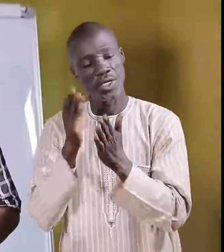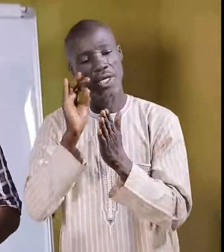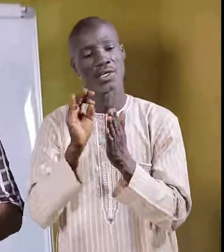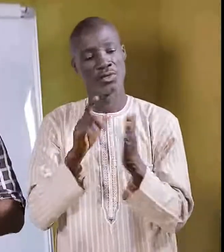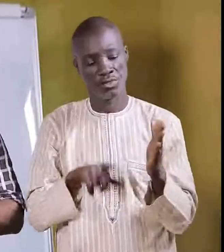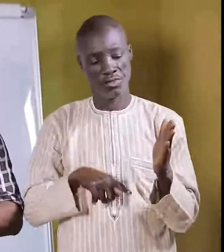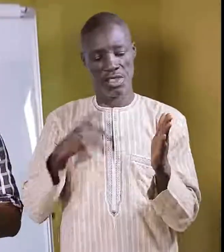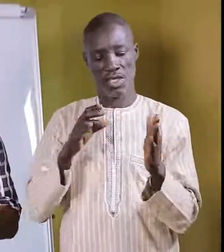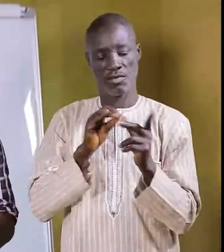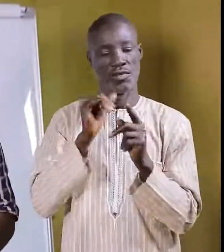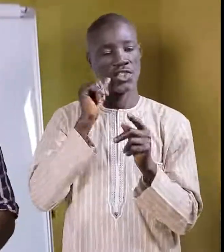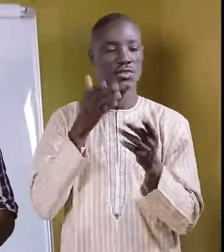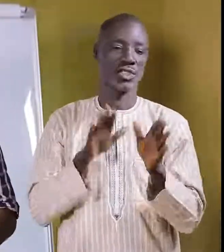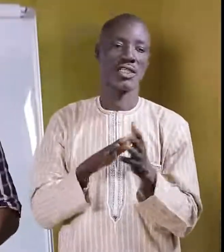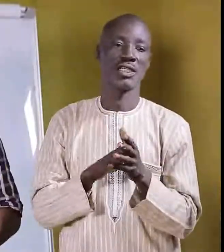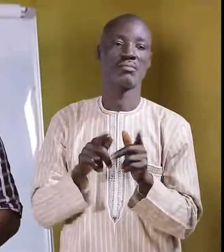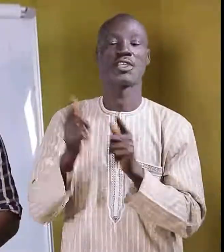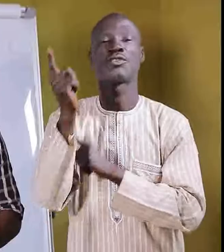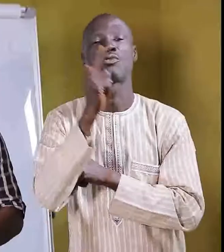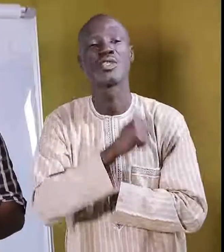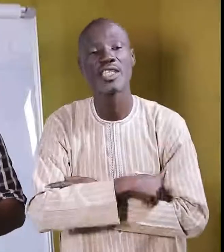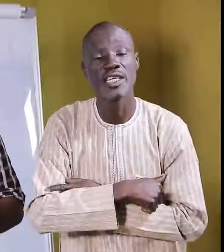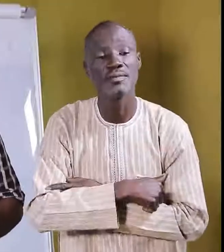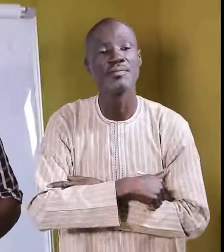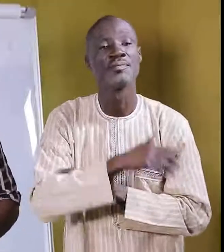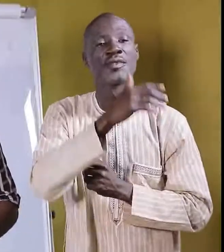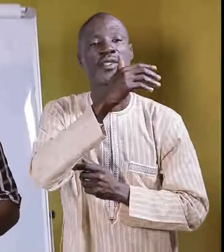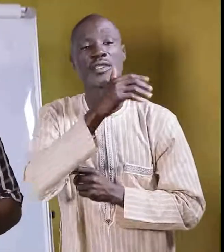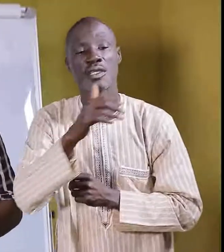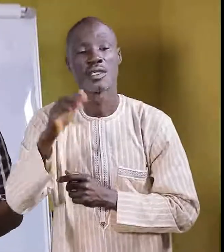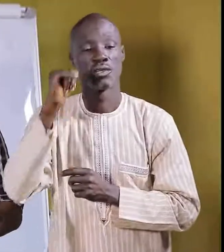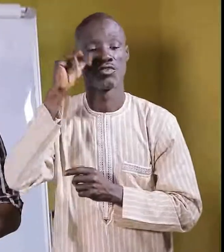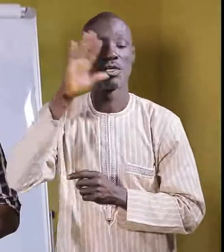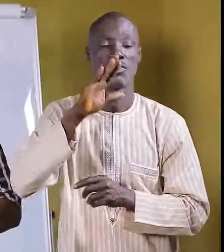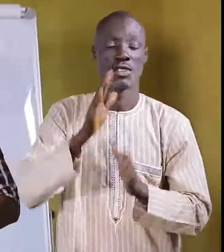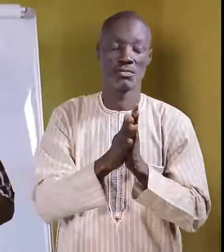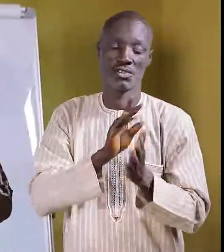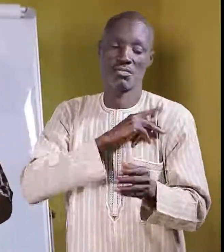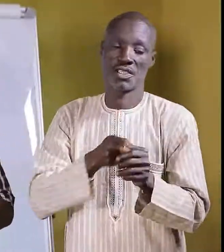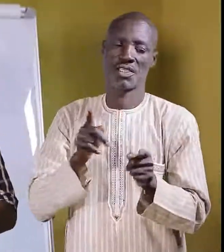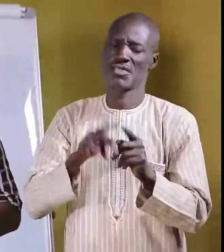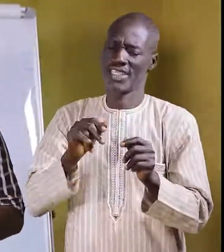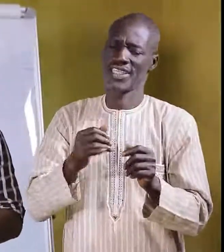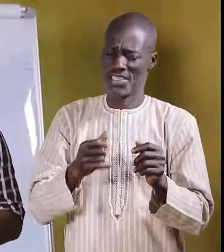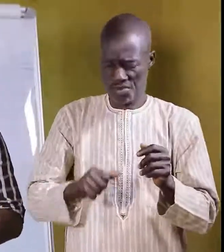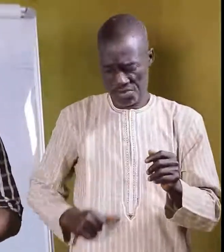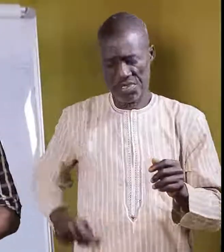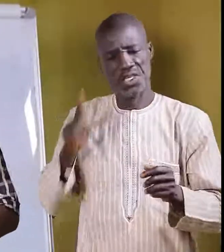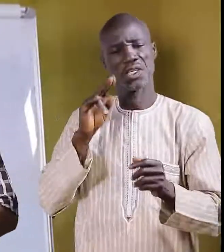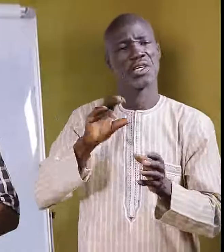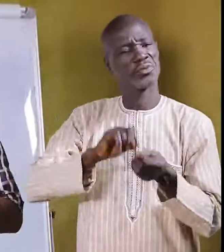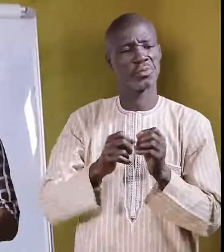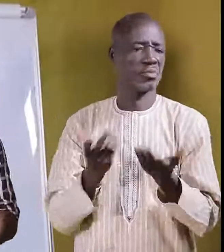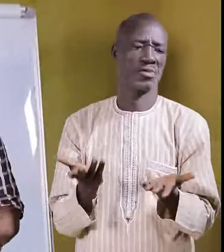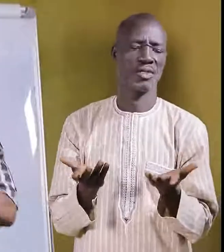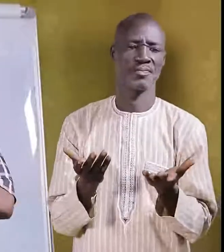today, the woman will get pregnant, even if they say cesarean, through cesarean, that is operation. Before you know it, she'll get